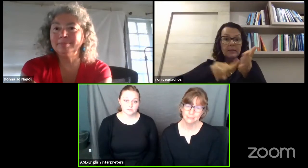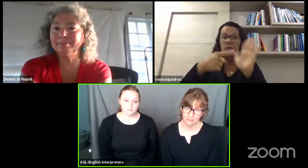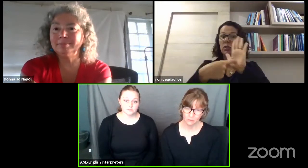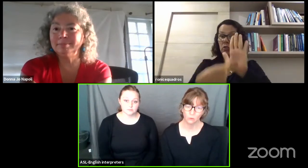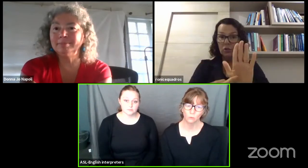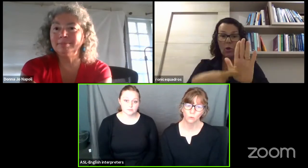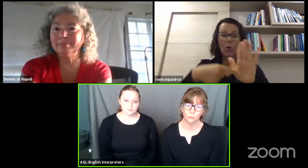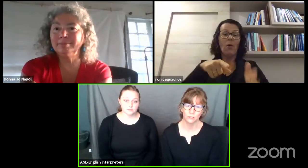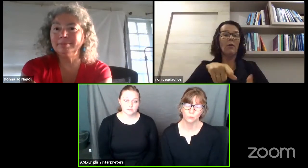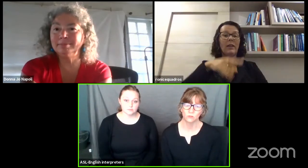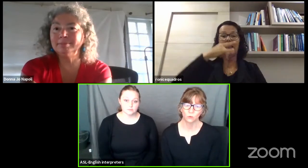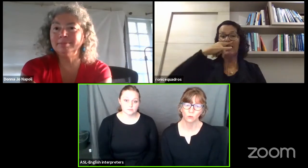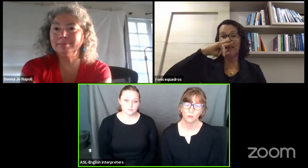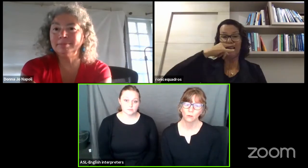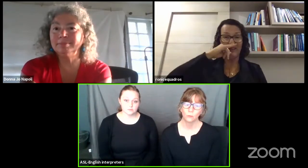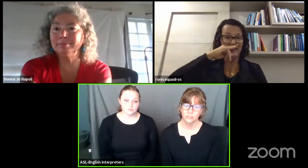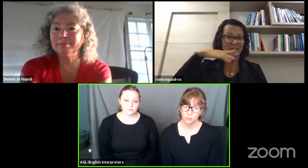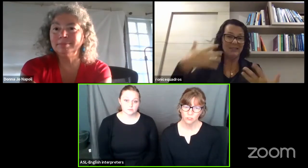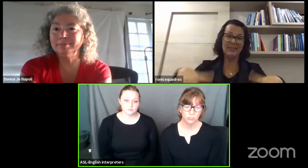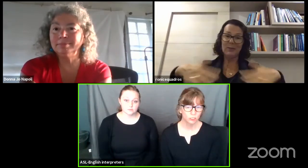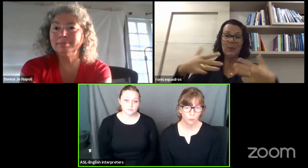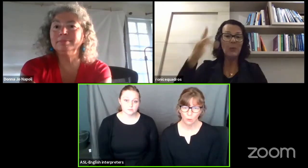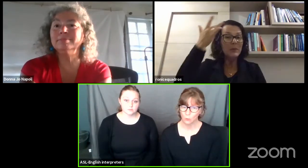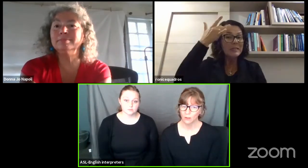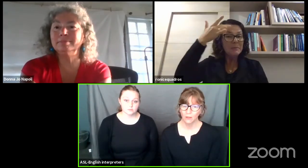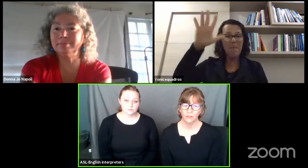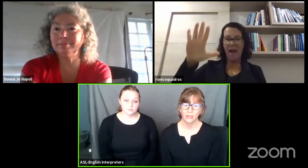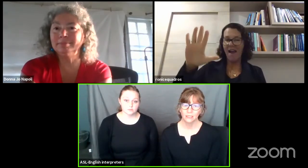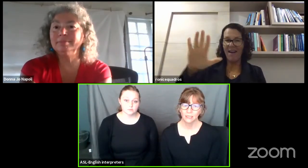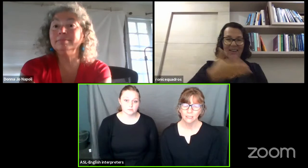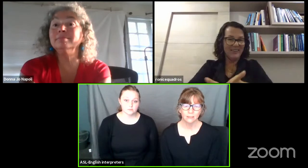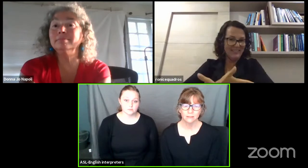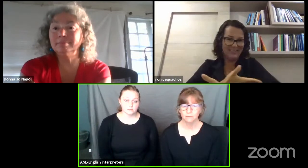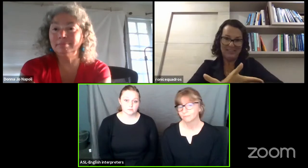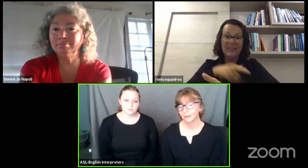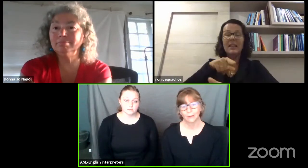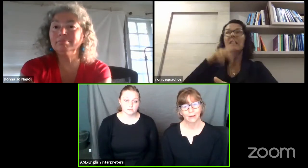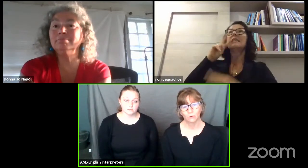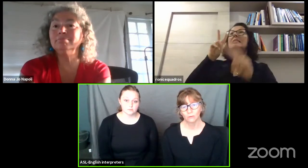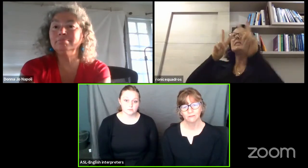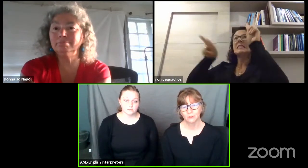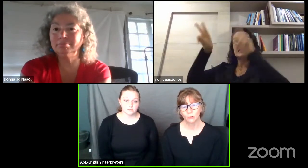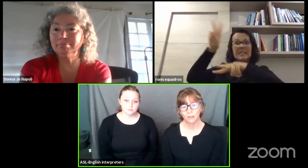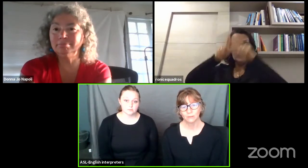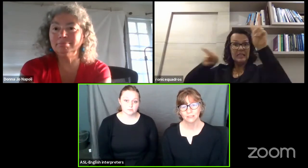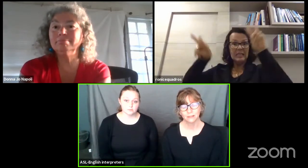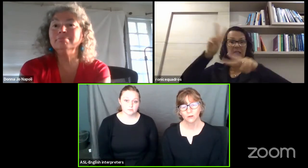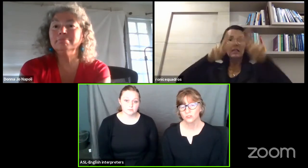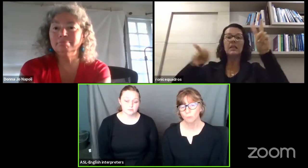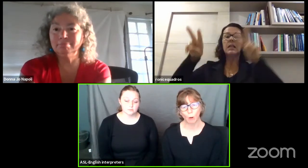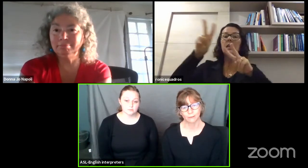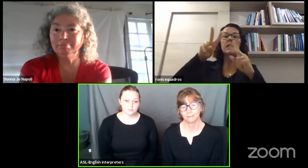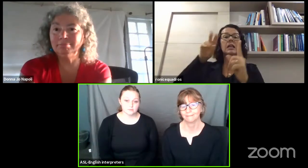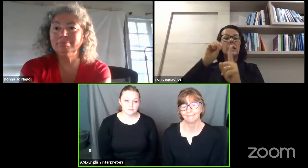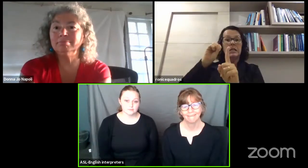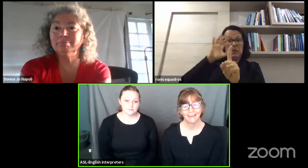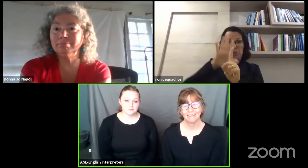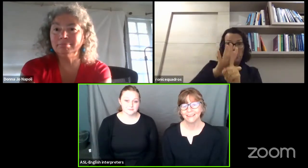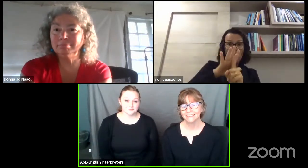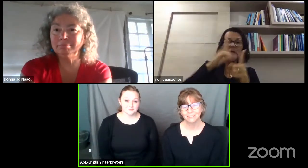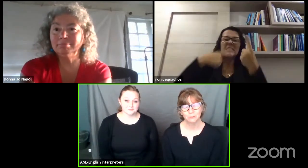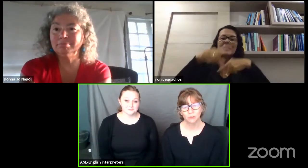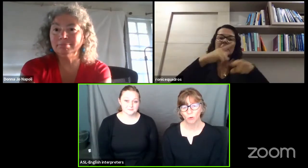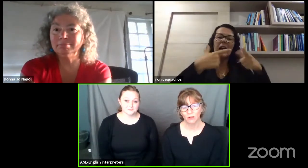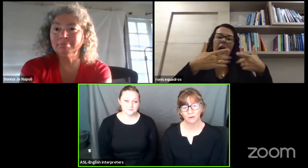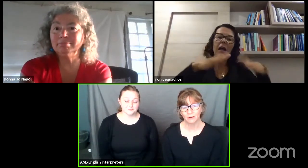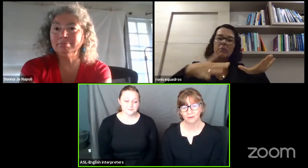It still will be useful. Research has shown that kids, wow, even little babies, they're smart and